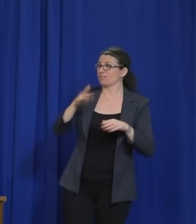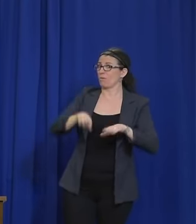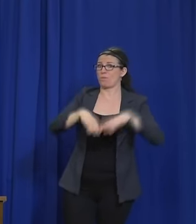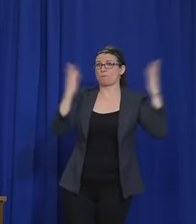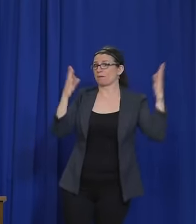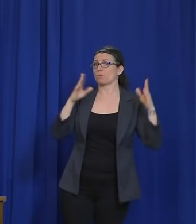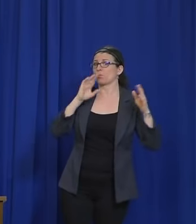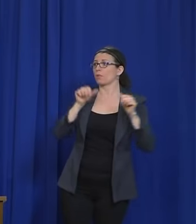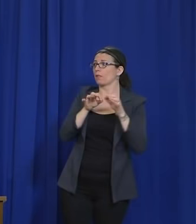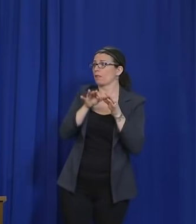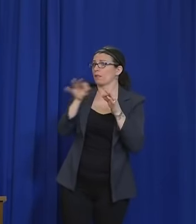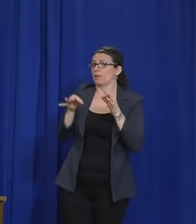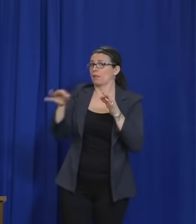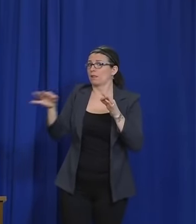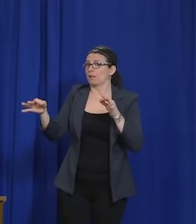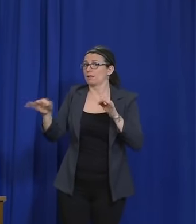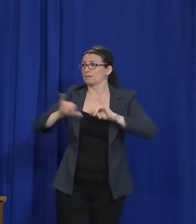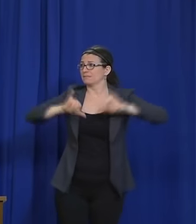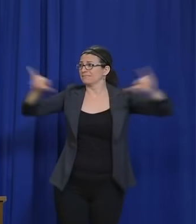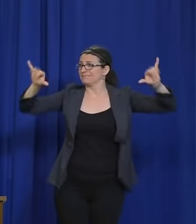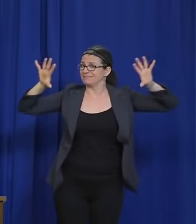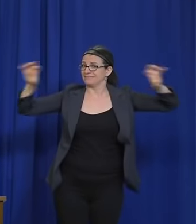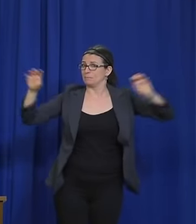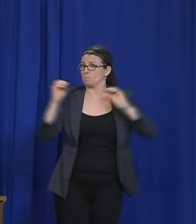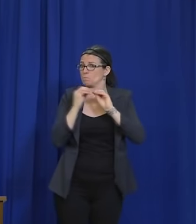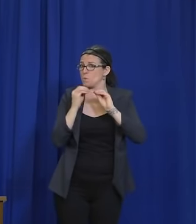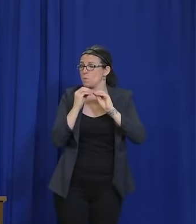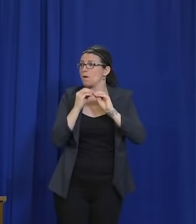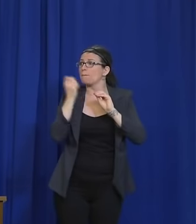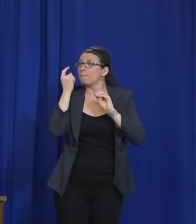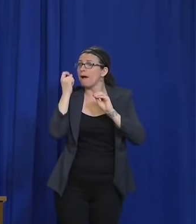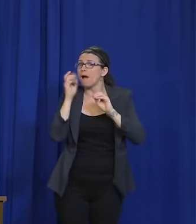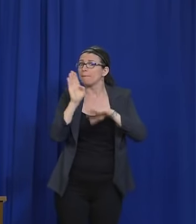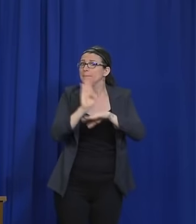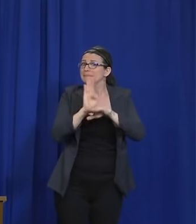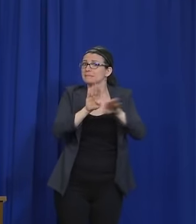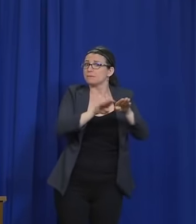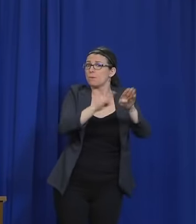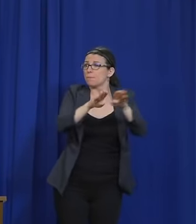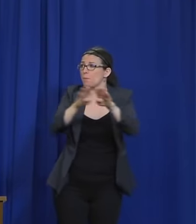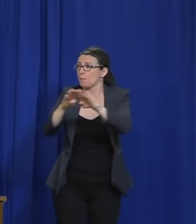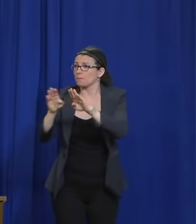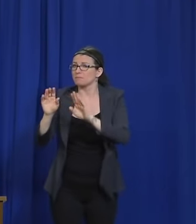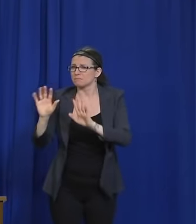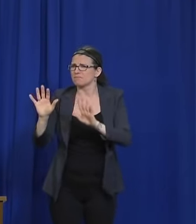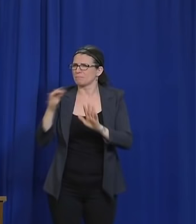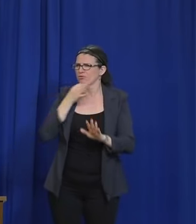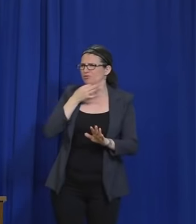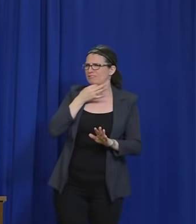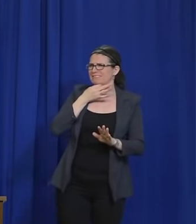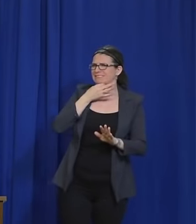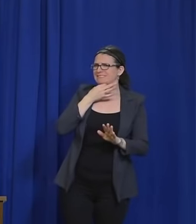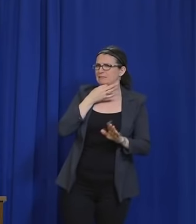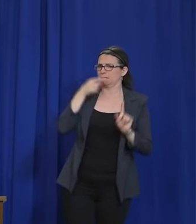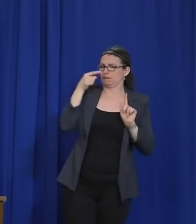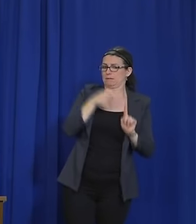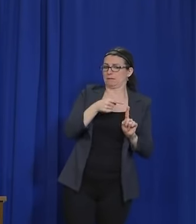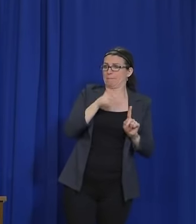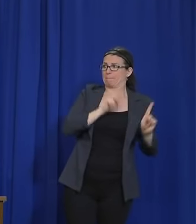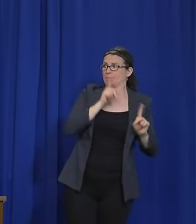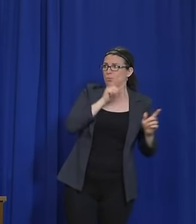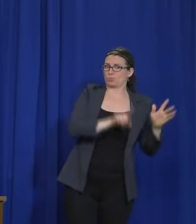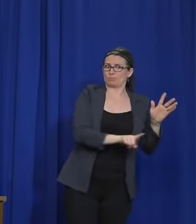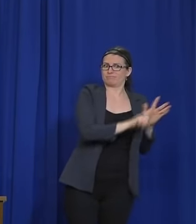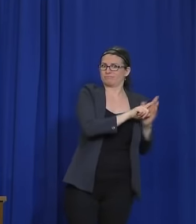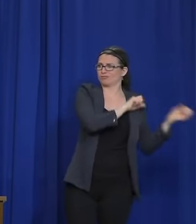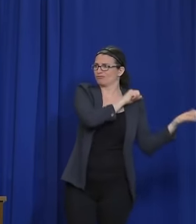a lot of summer and tourism-driven businesses and places like summer camps that may get a lot of out-of-state campers? Where do they fit into